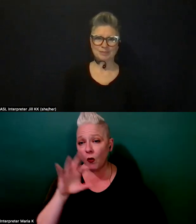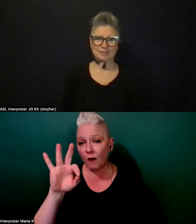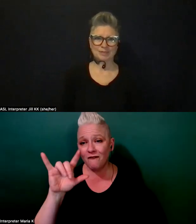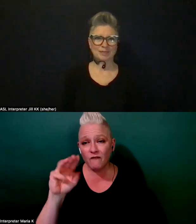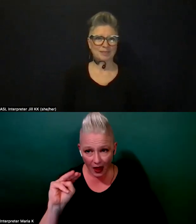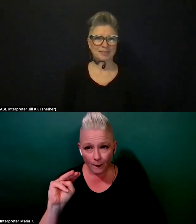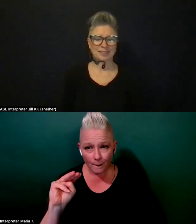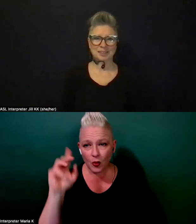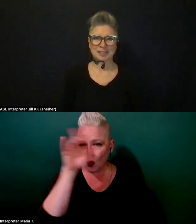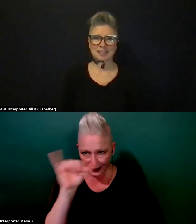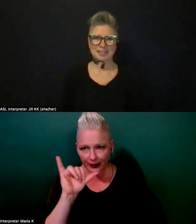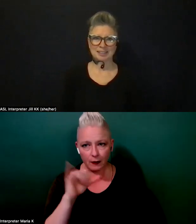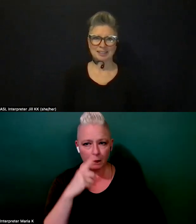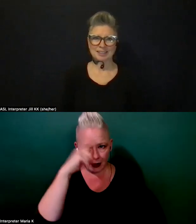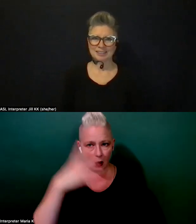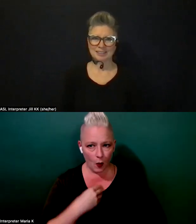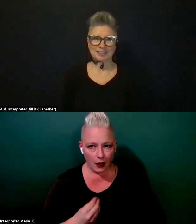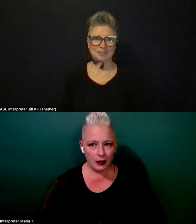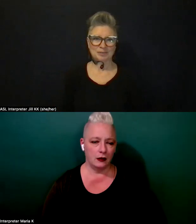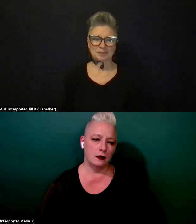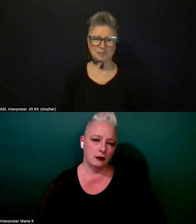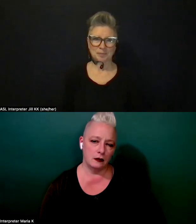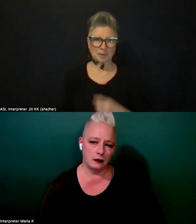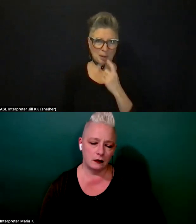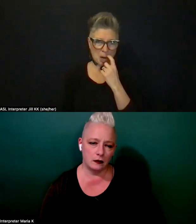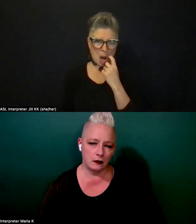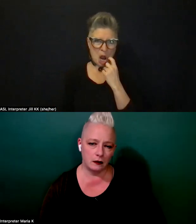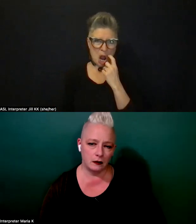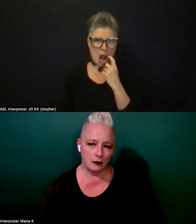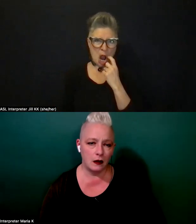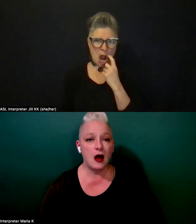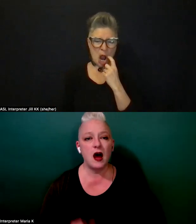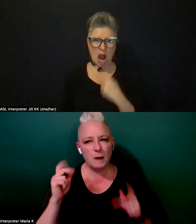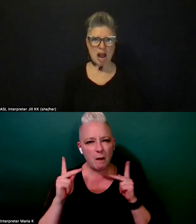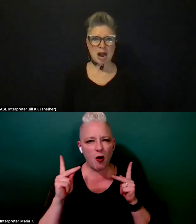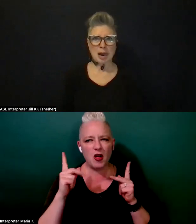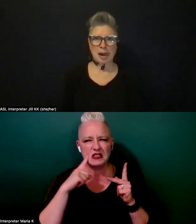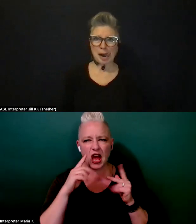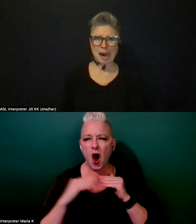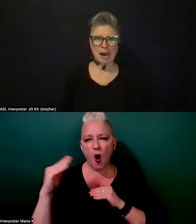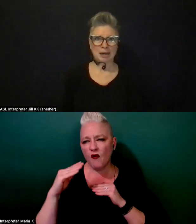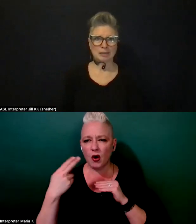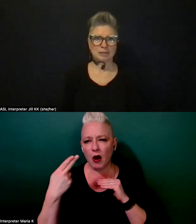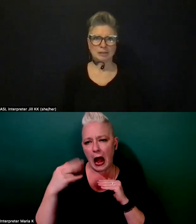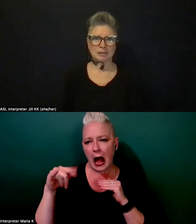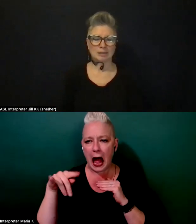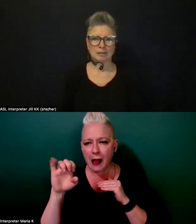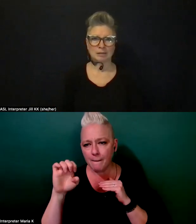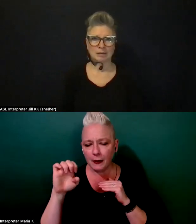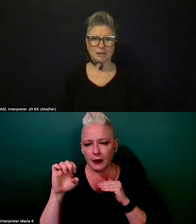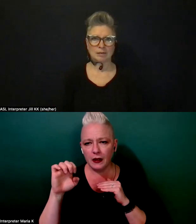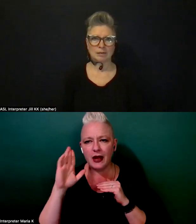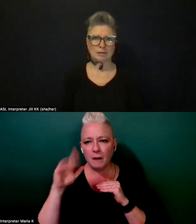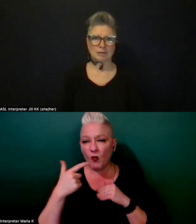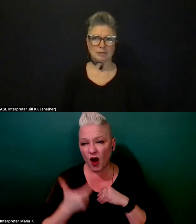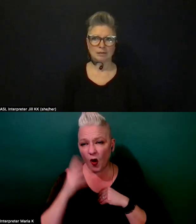white. Um, I know, and a lot of people I think were worried that it was overhyped and it was gonna be, a